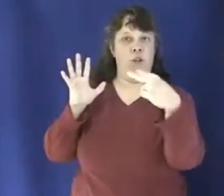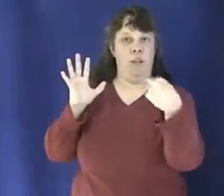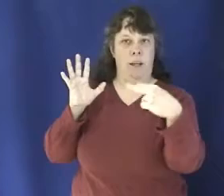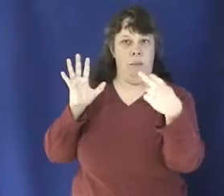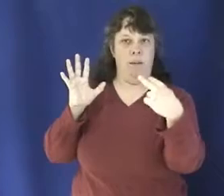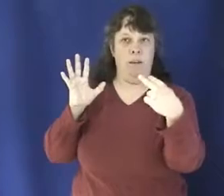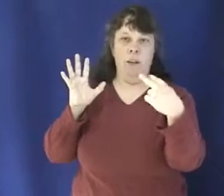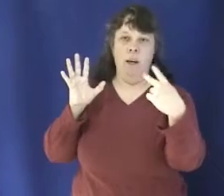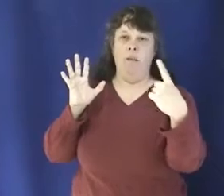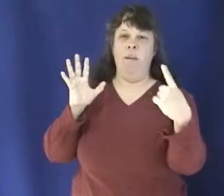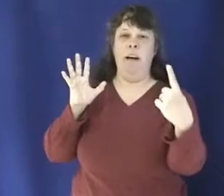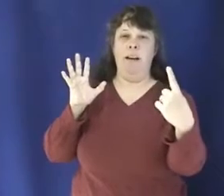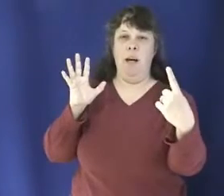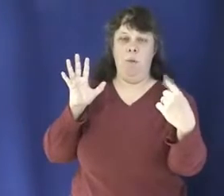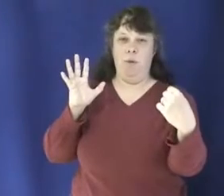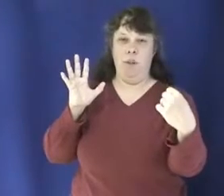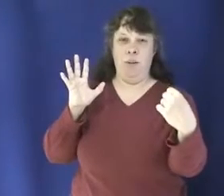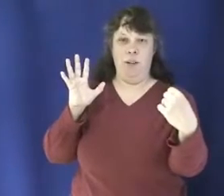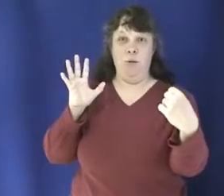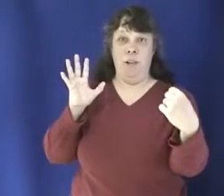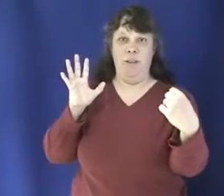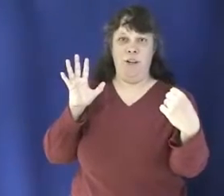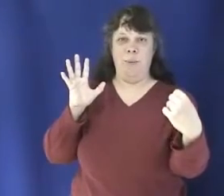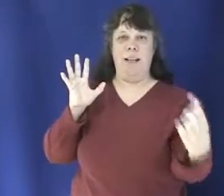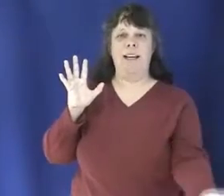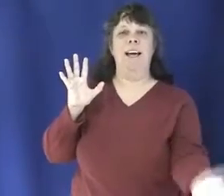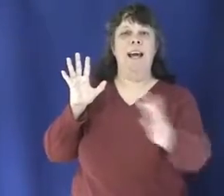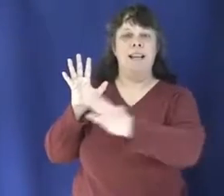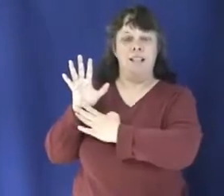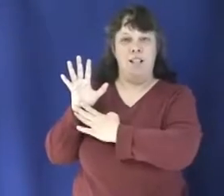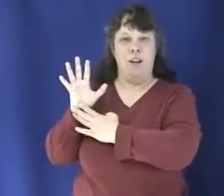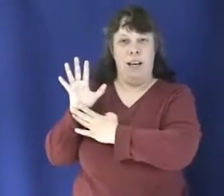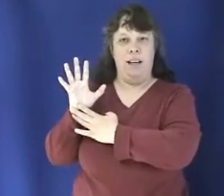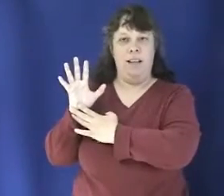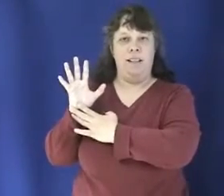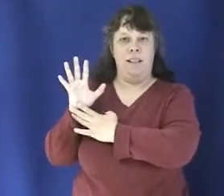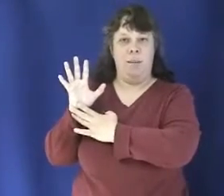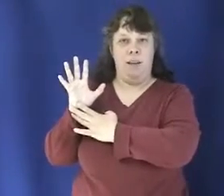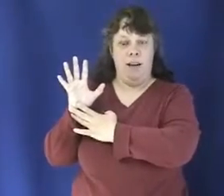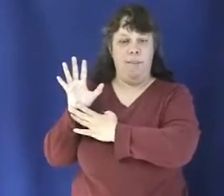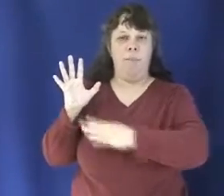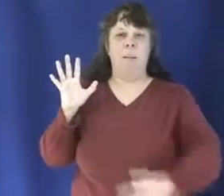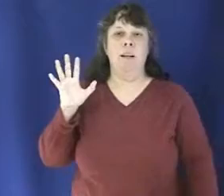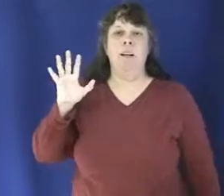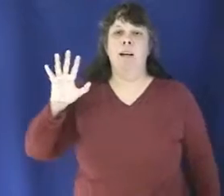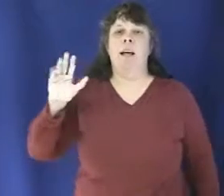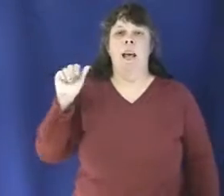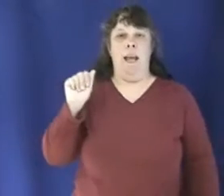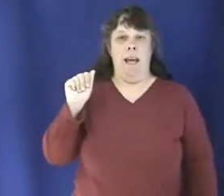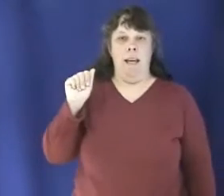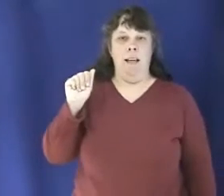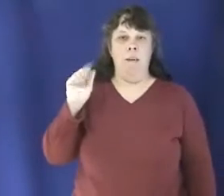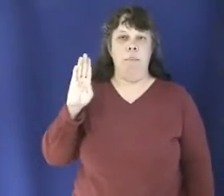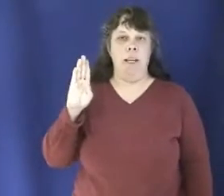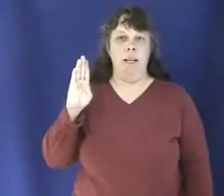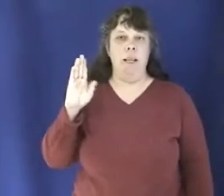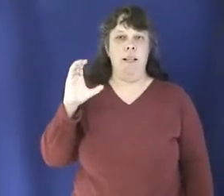read your lips. Very helpful when trying to read fingerspelling, and see your hand at the same time. A, B,